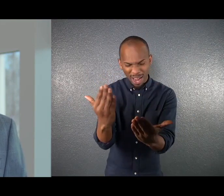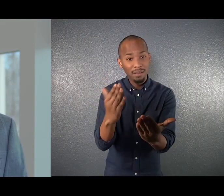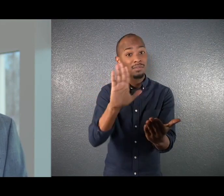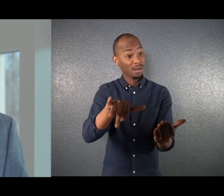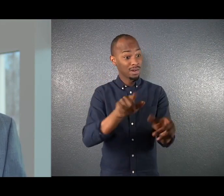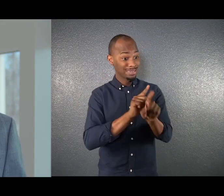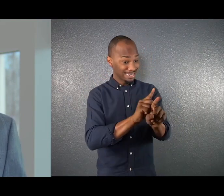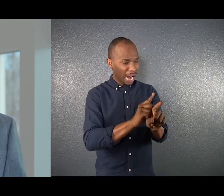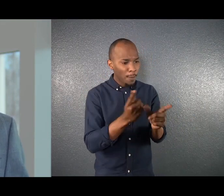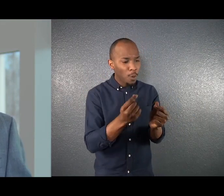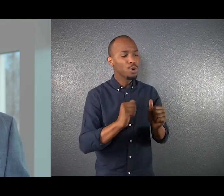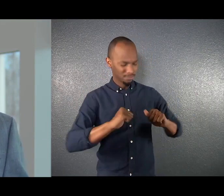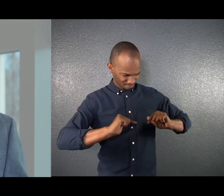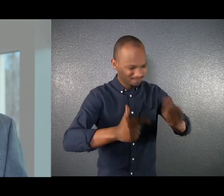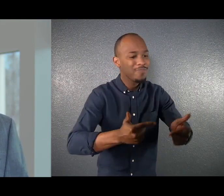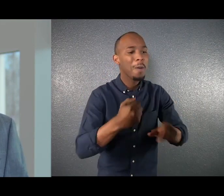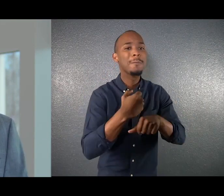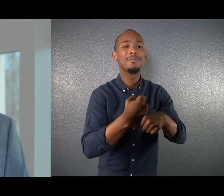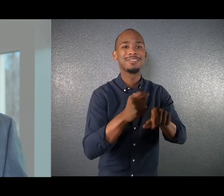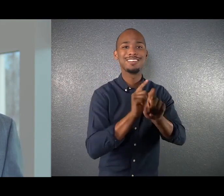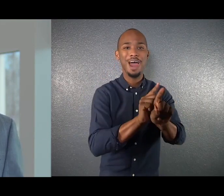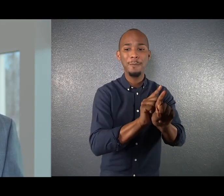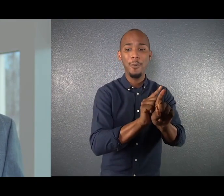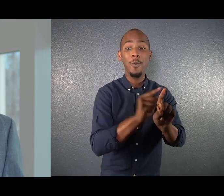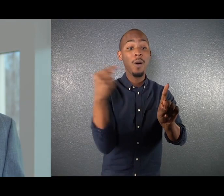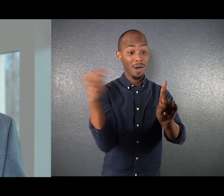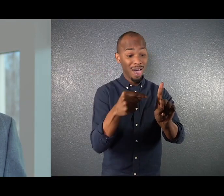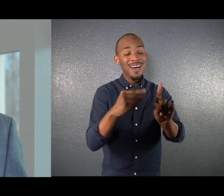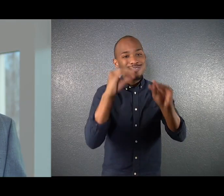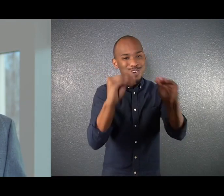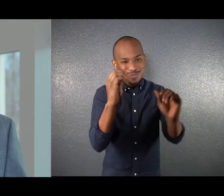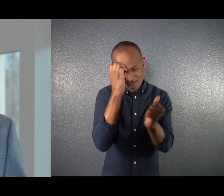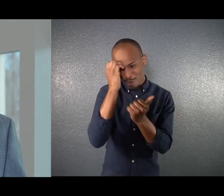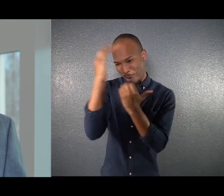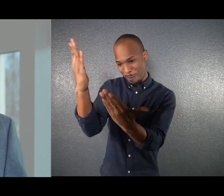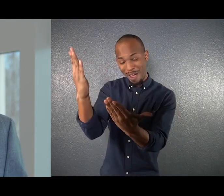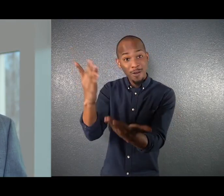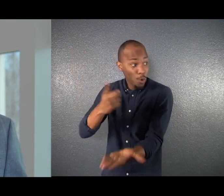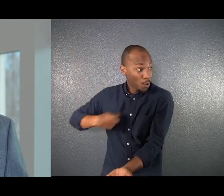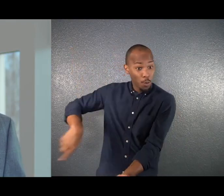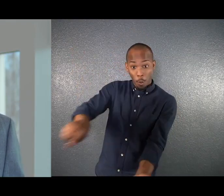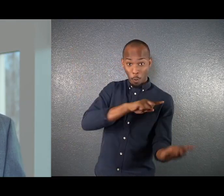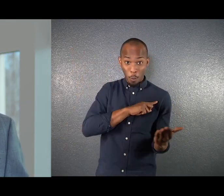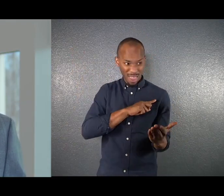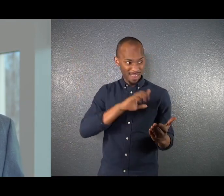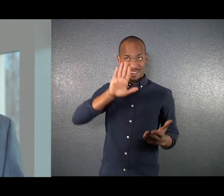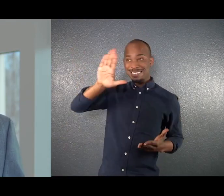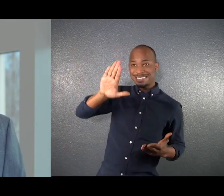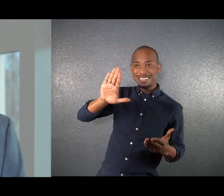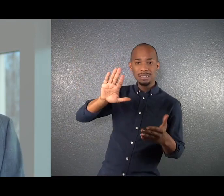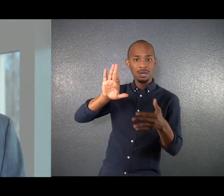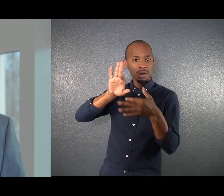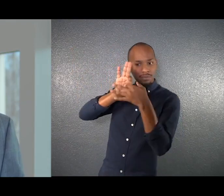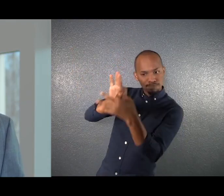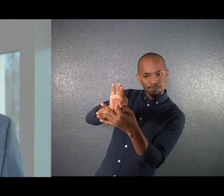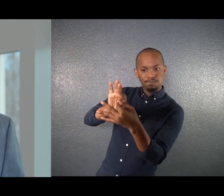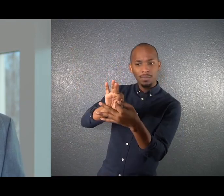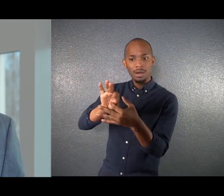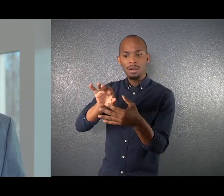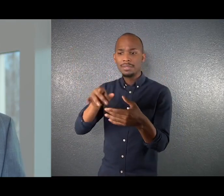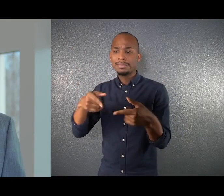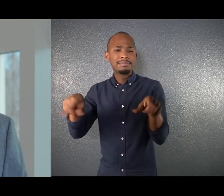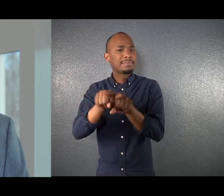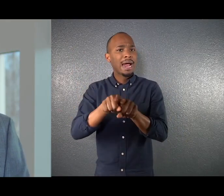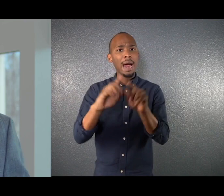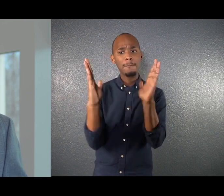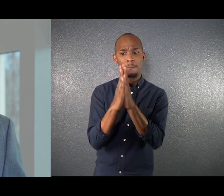Disciples making disciples, people who are obeying the Word of God. And we, in the body of Christ, intentionally